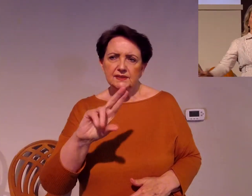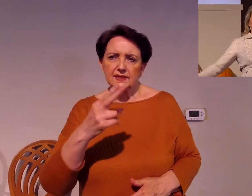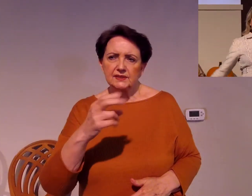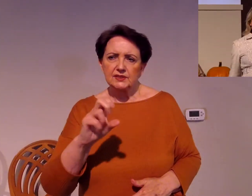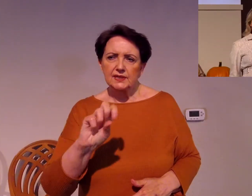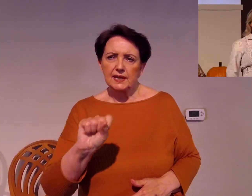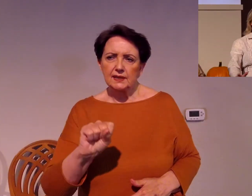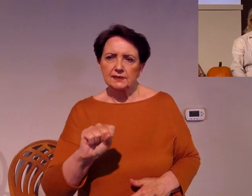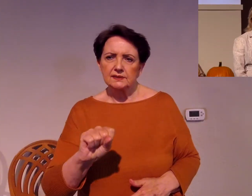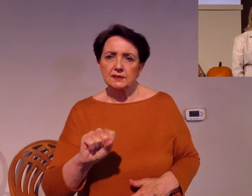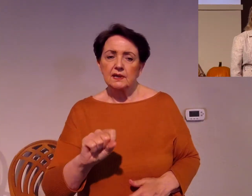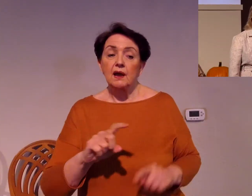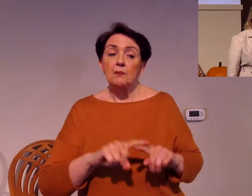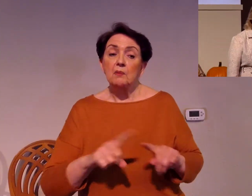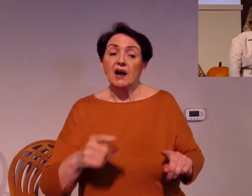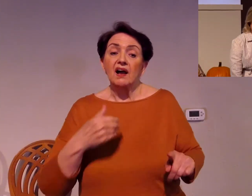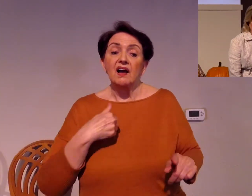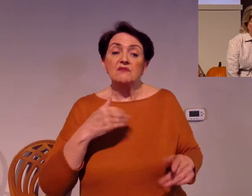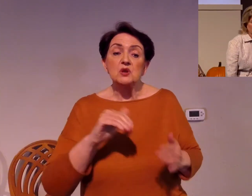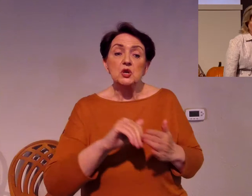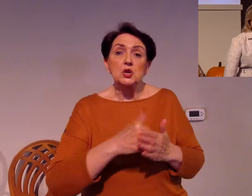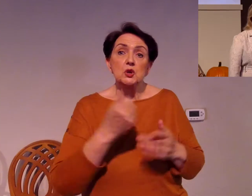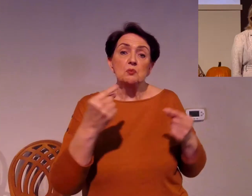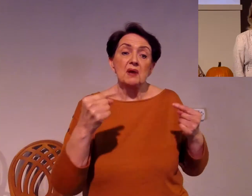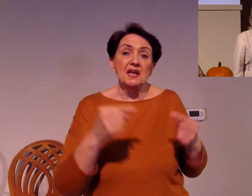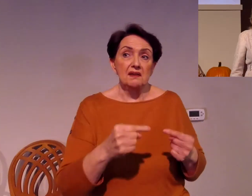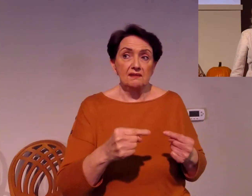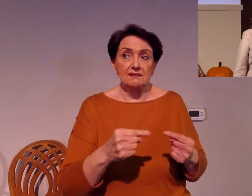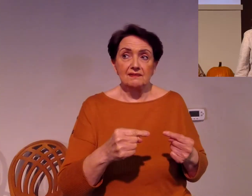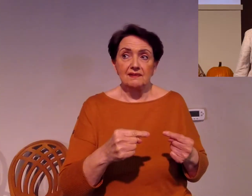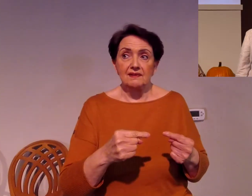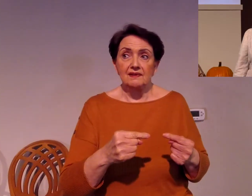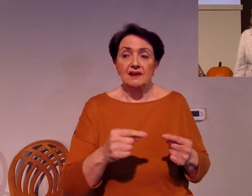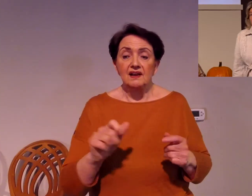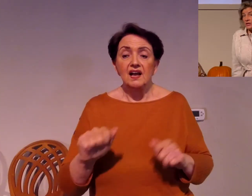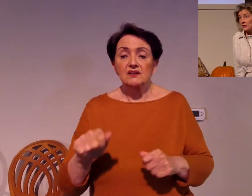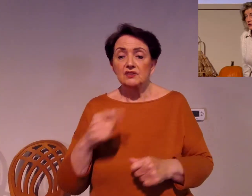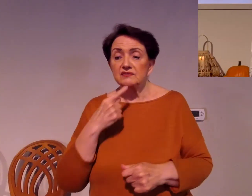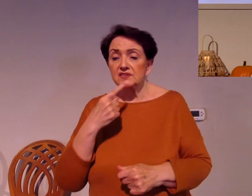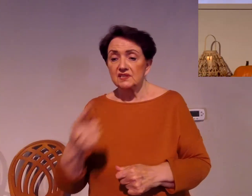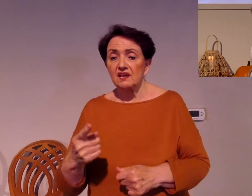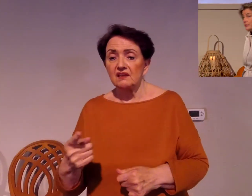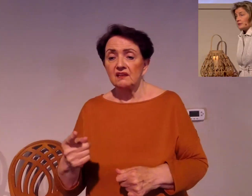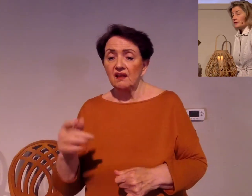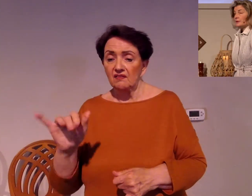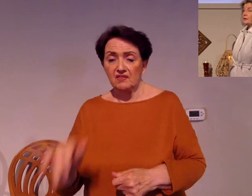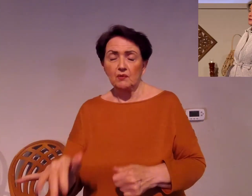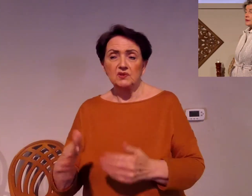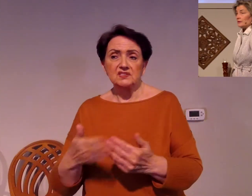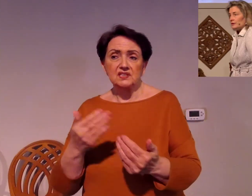much new pain. It's not even funny. And I could have just said, yeah, but that was easy.